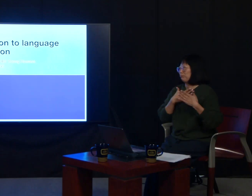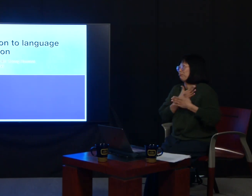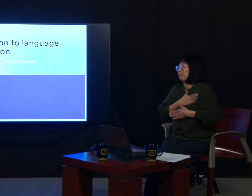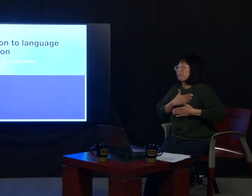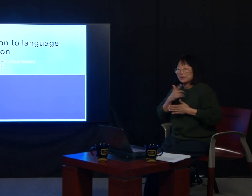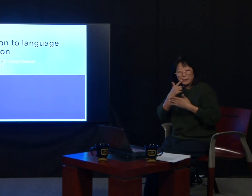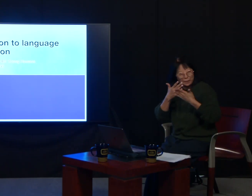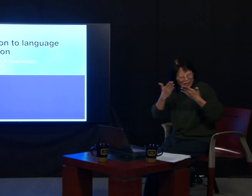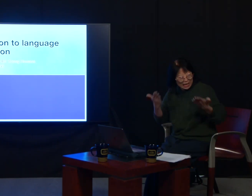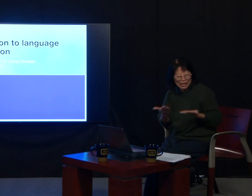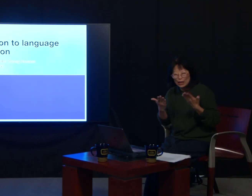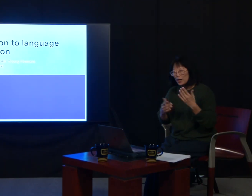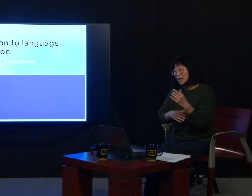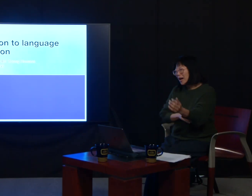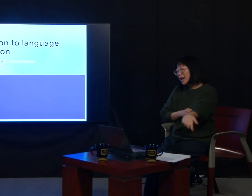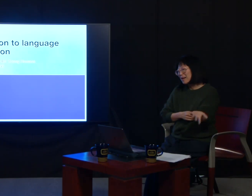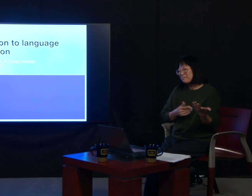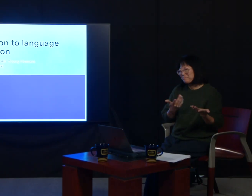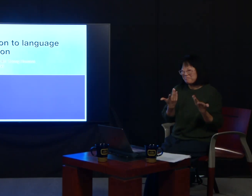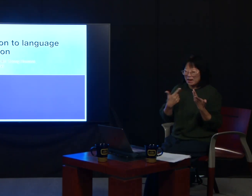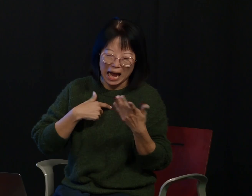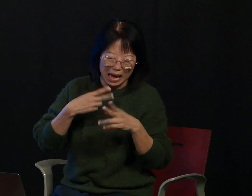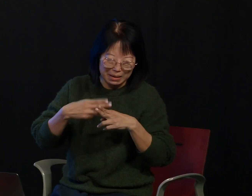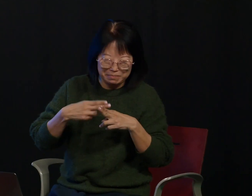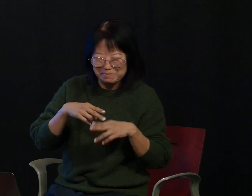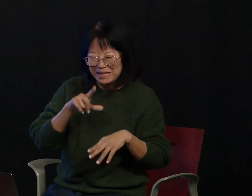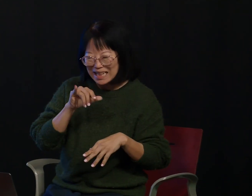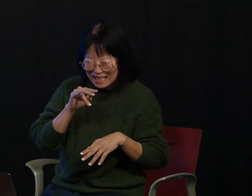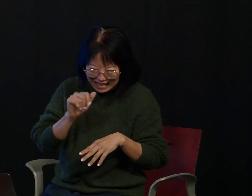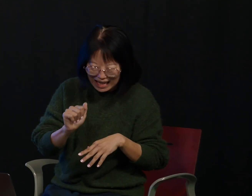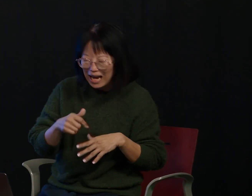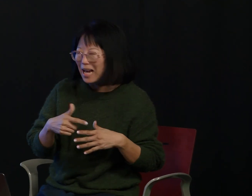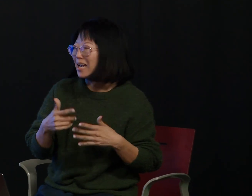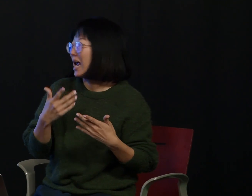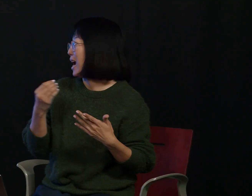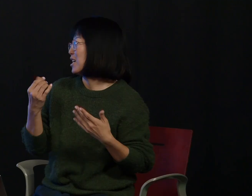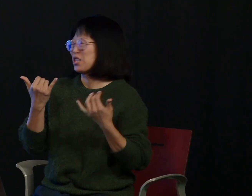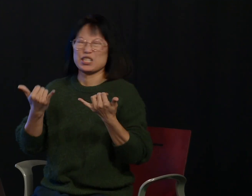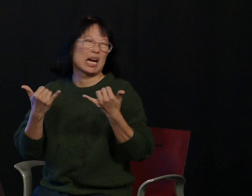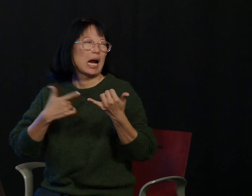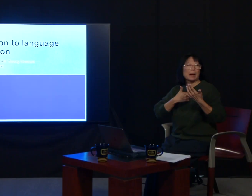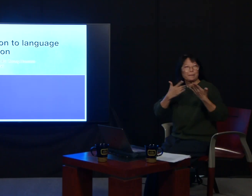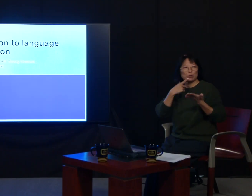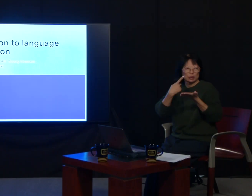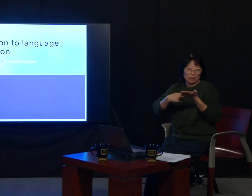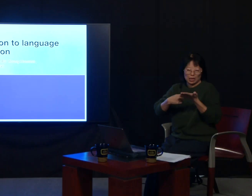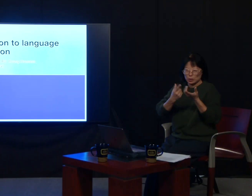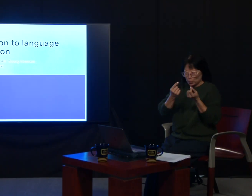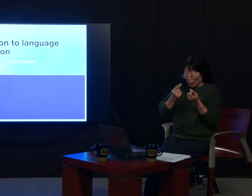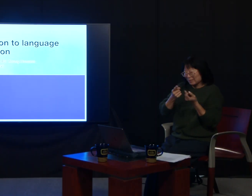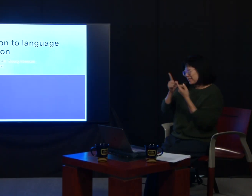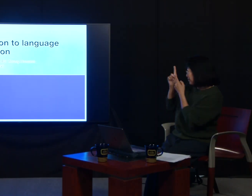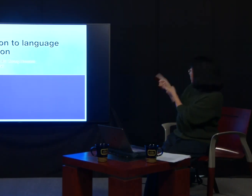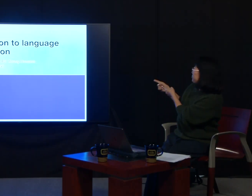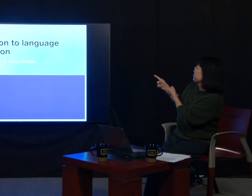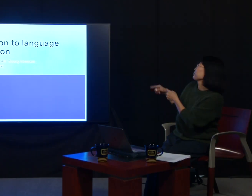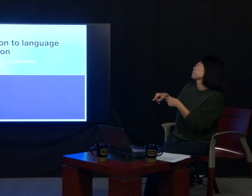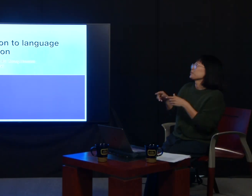introduction and welcome. I appreciate being here. My name, as mentioned, is Lina. Today I'm going to talk about